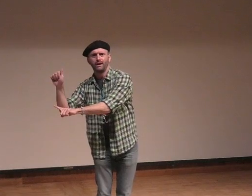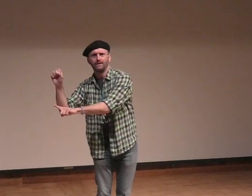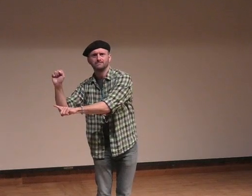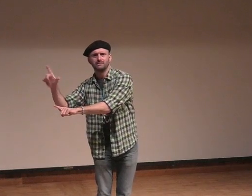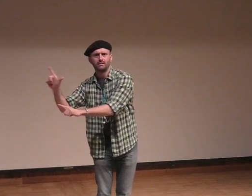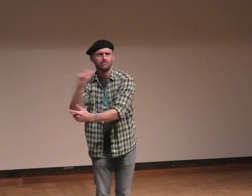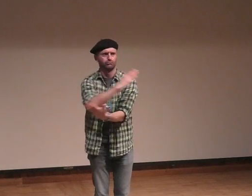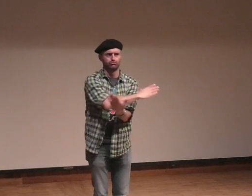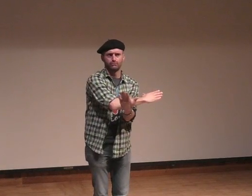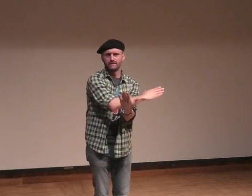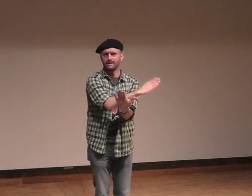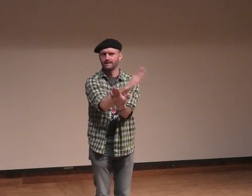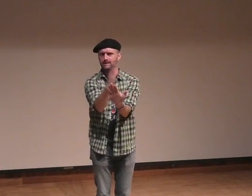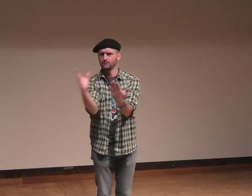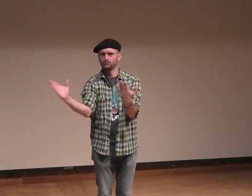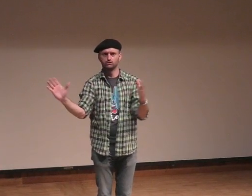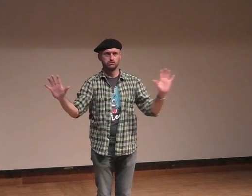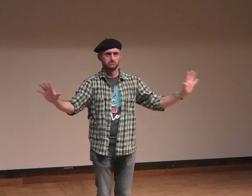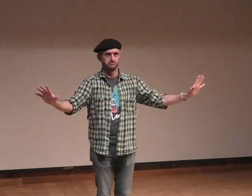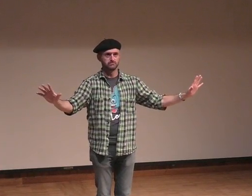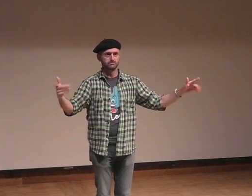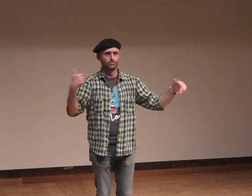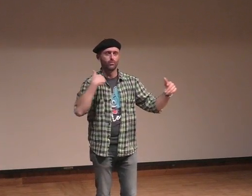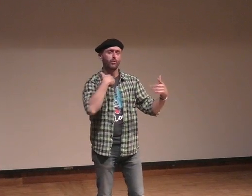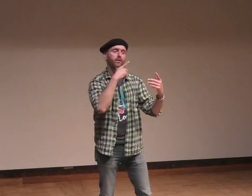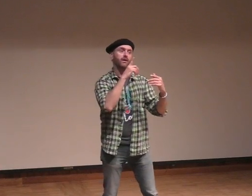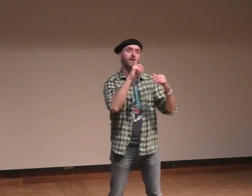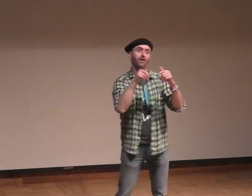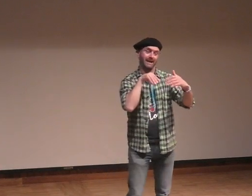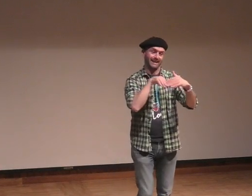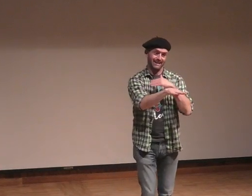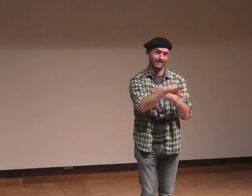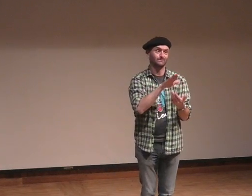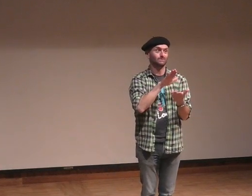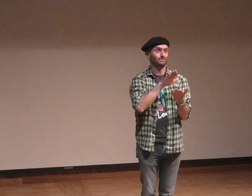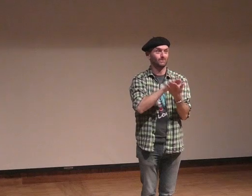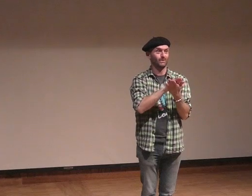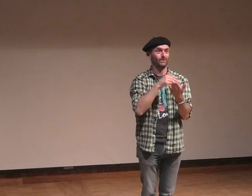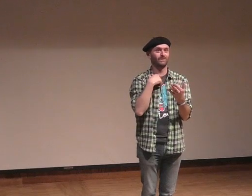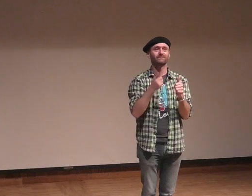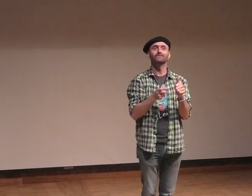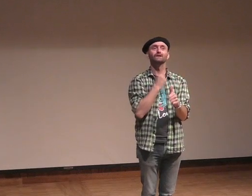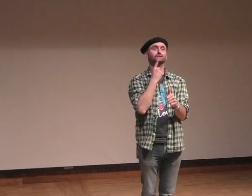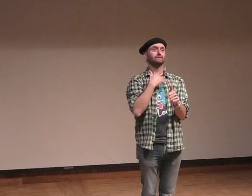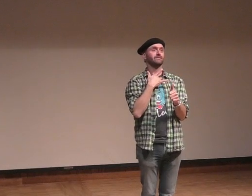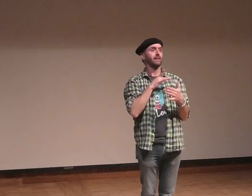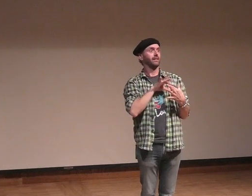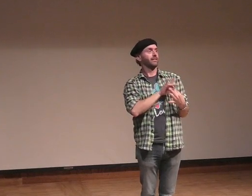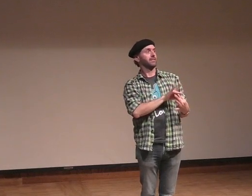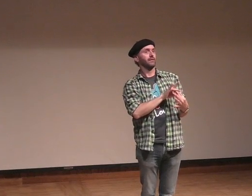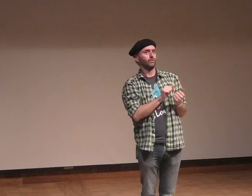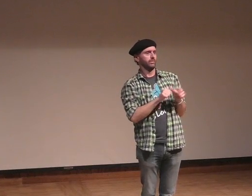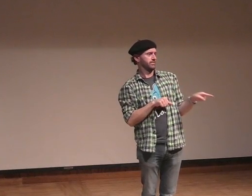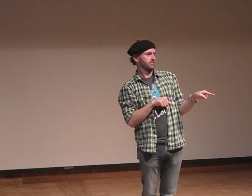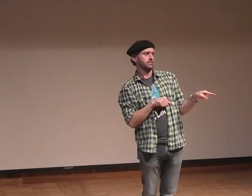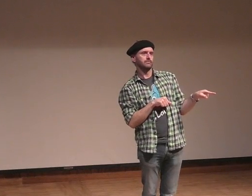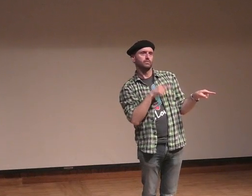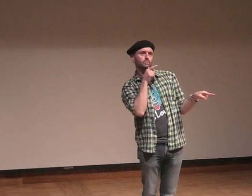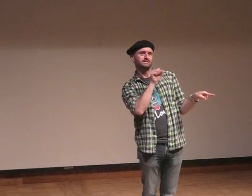some that are signing in a stronger ASL manner. And there's that whole continuum between those two fields. When I went into the school at